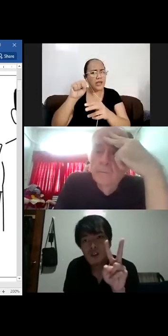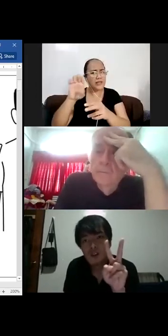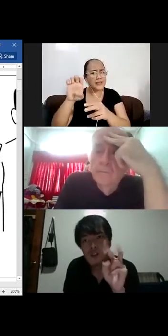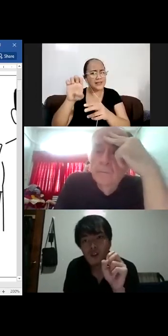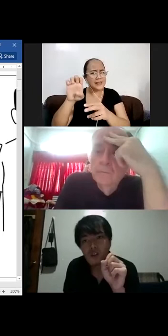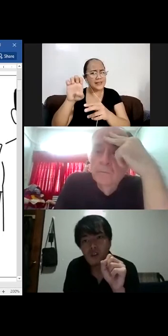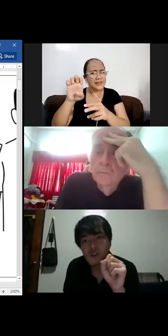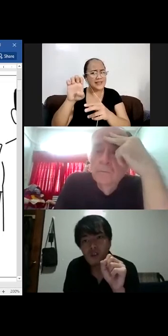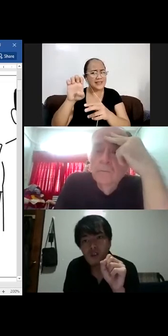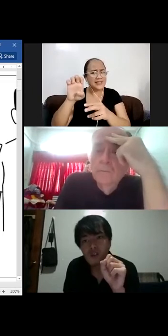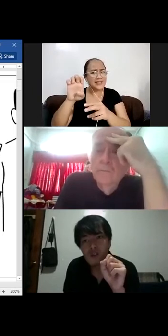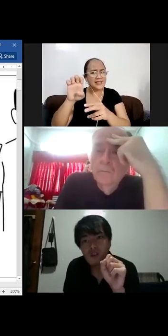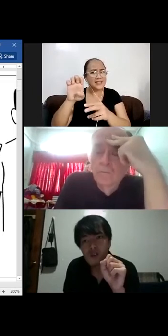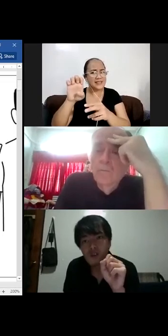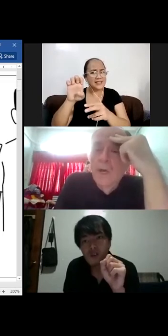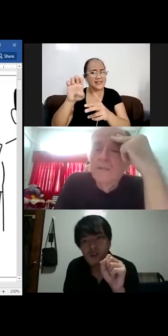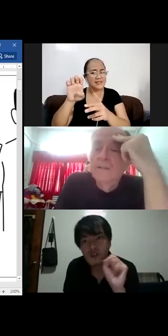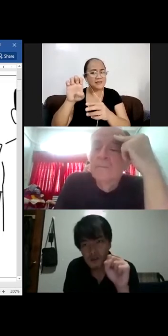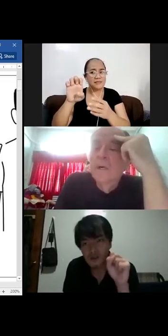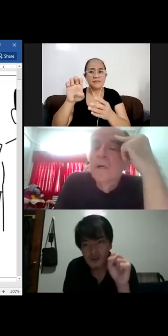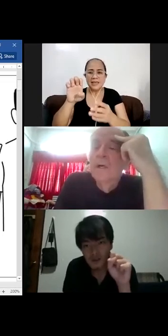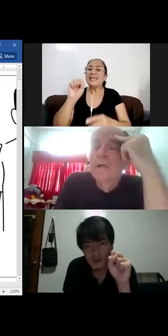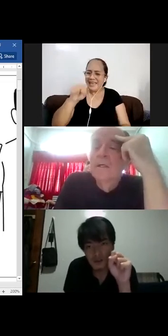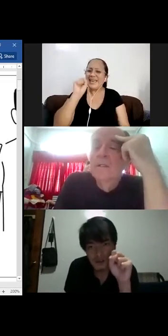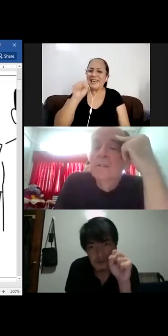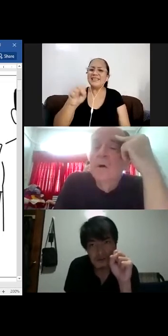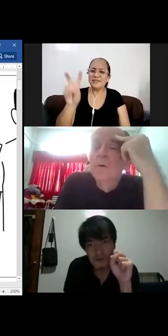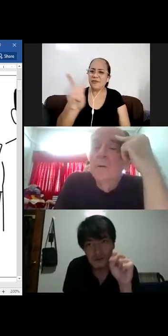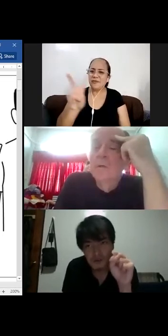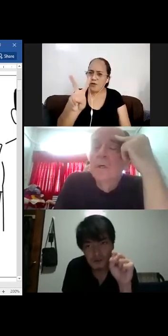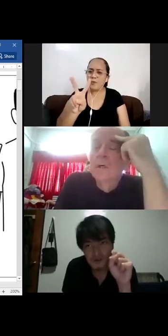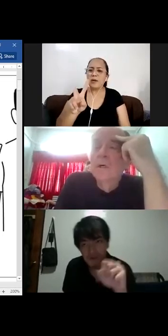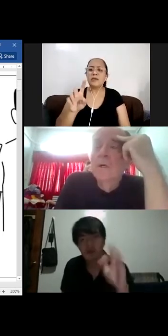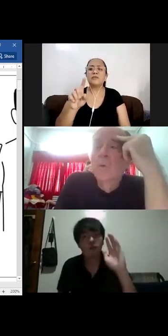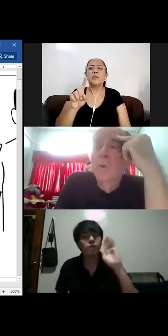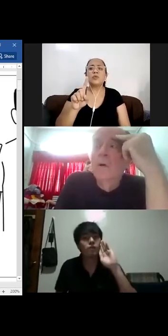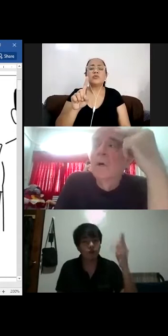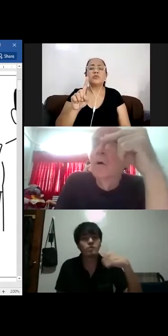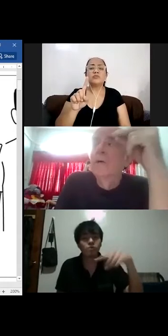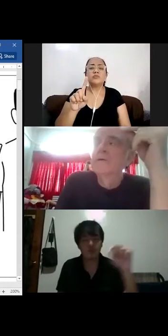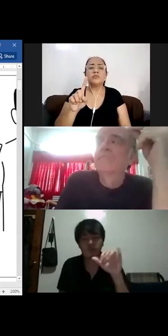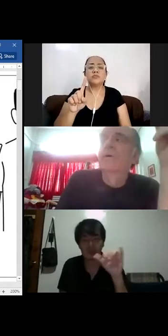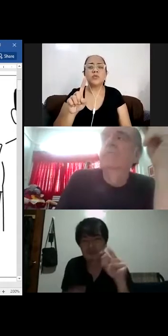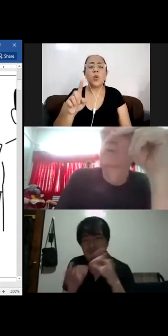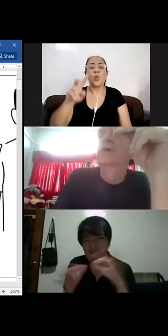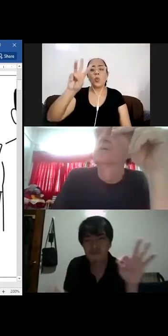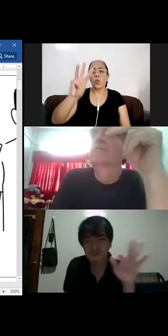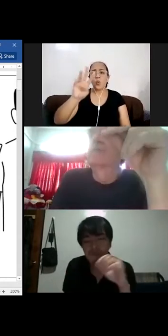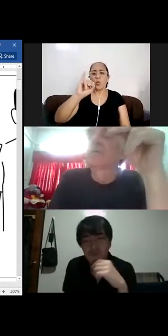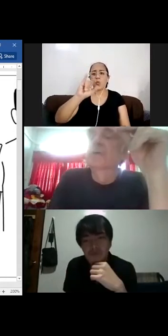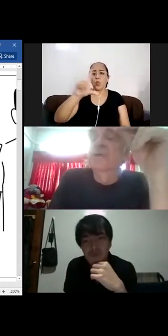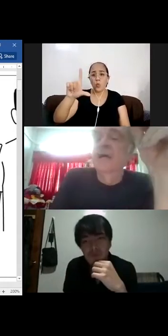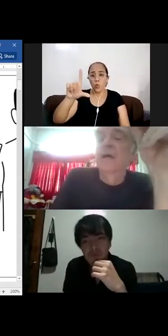It's a verb. Yes. So will go is a verb phrase.